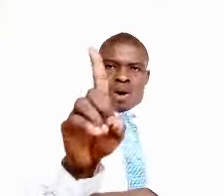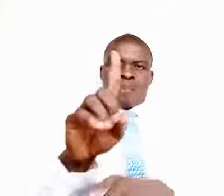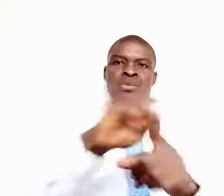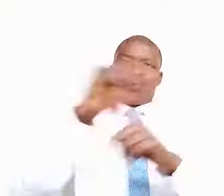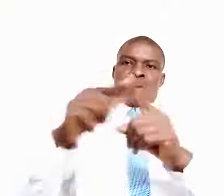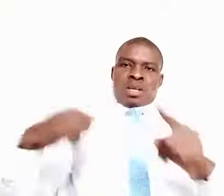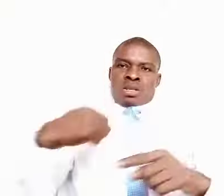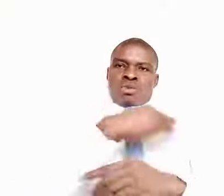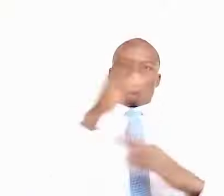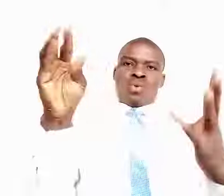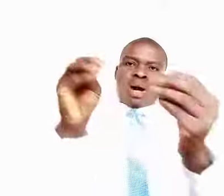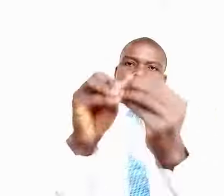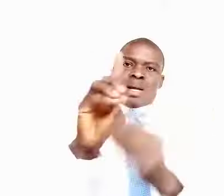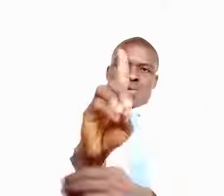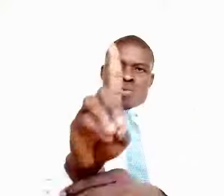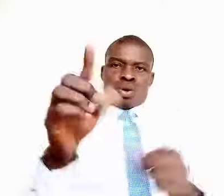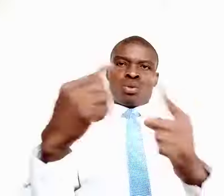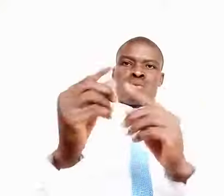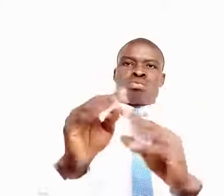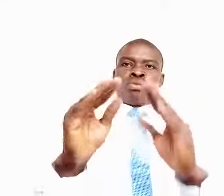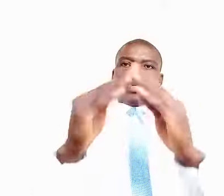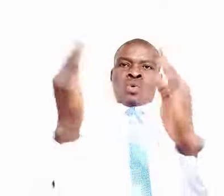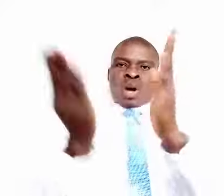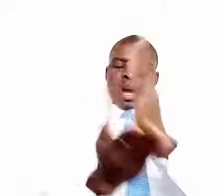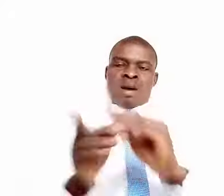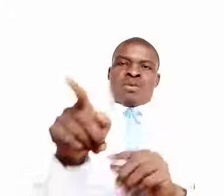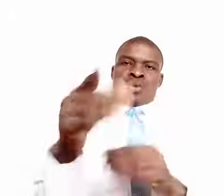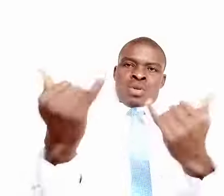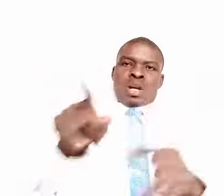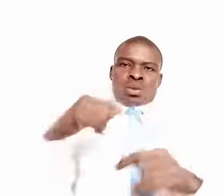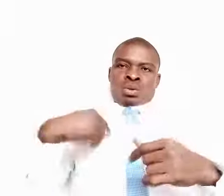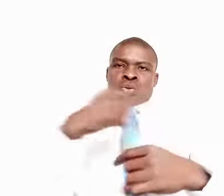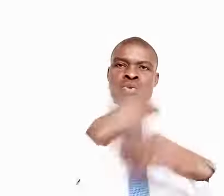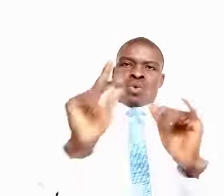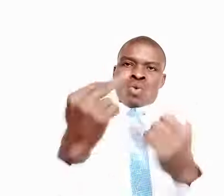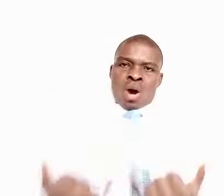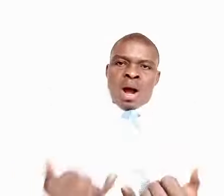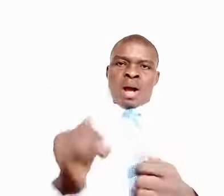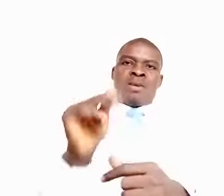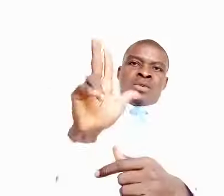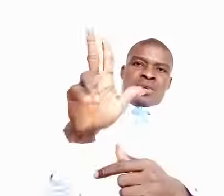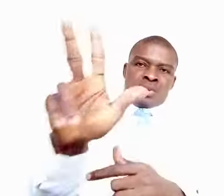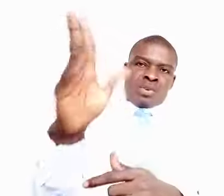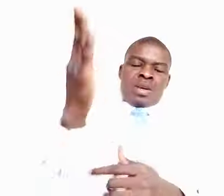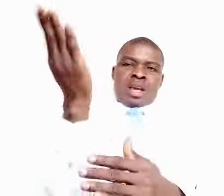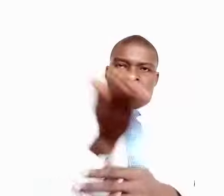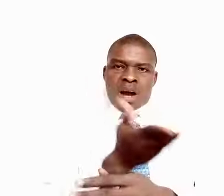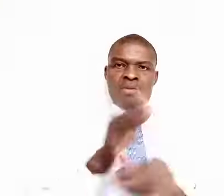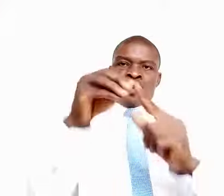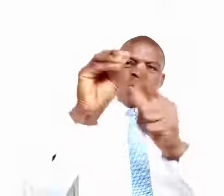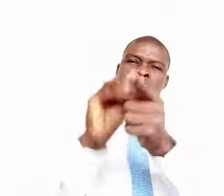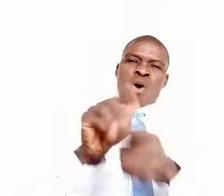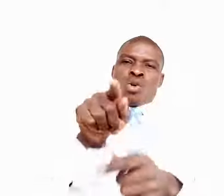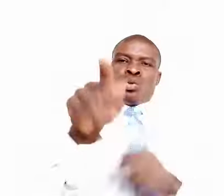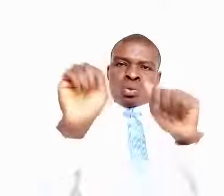one more half to a whole, now you have 3 halves. Or you can say that you